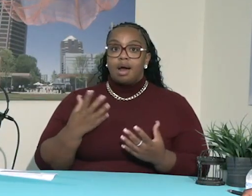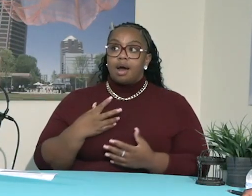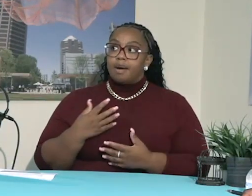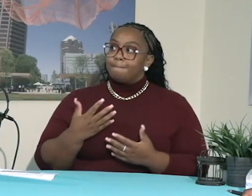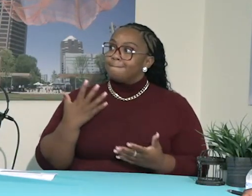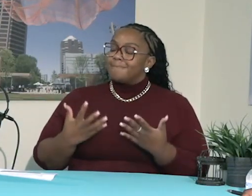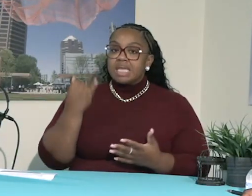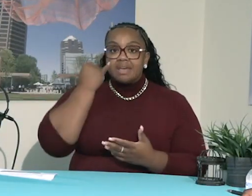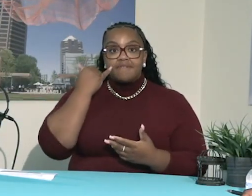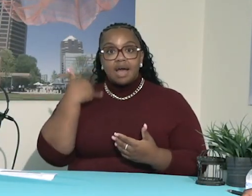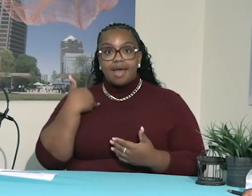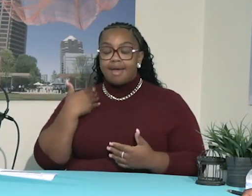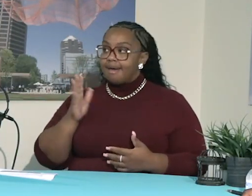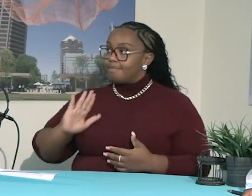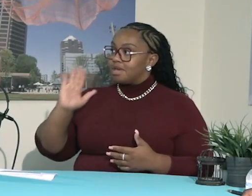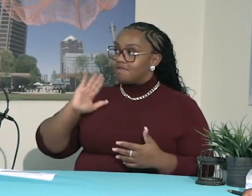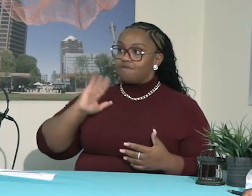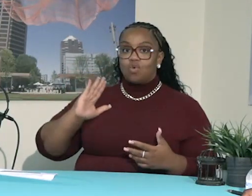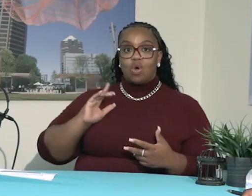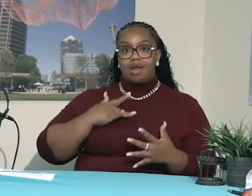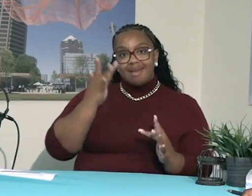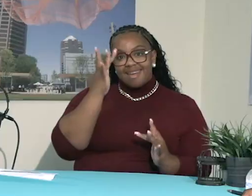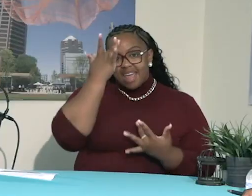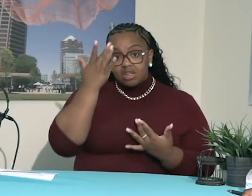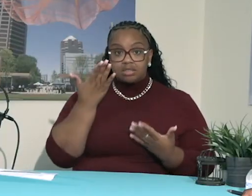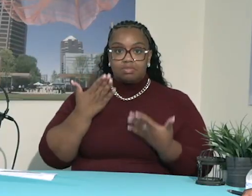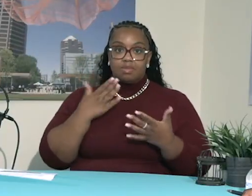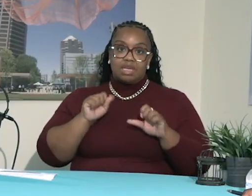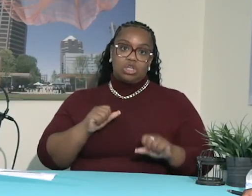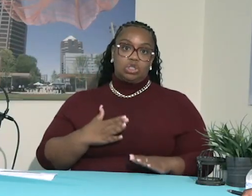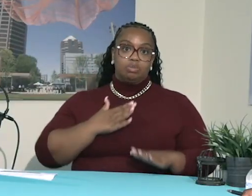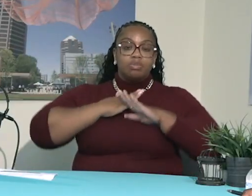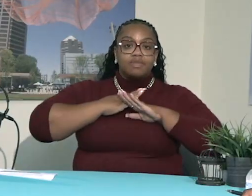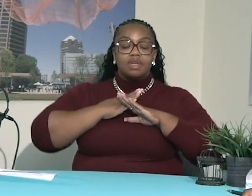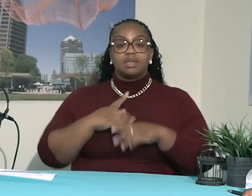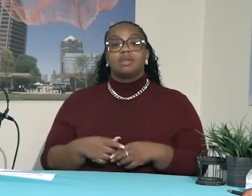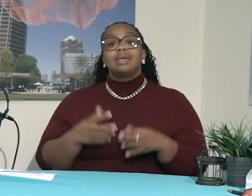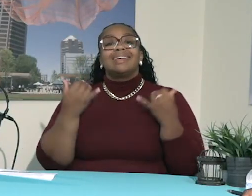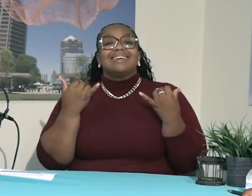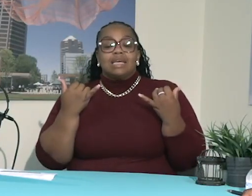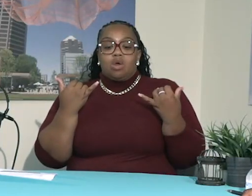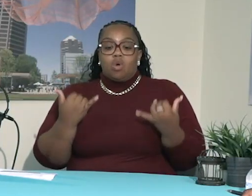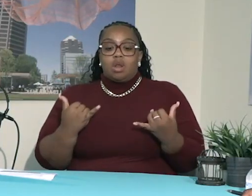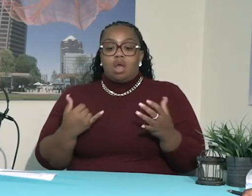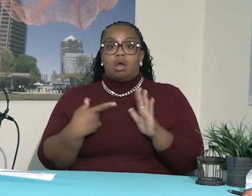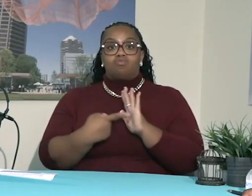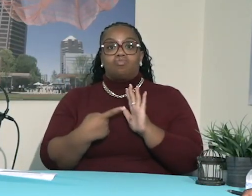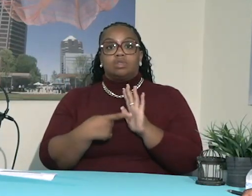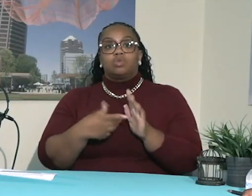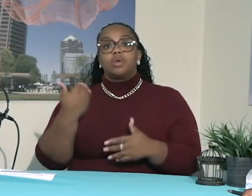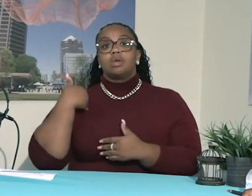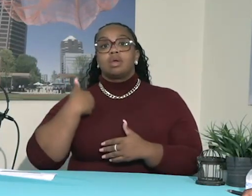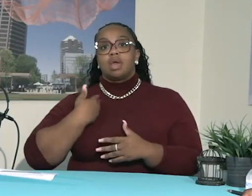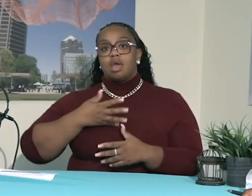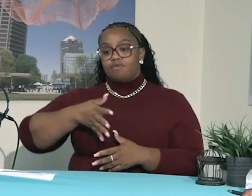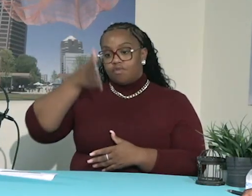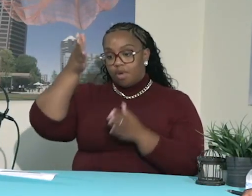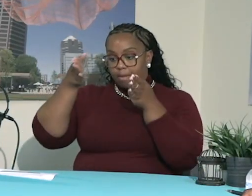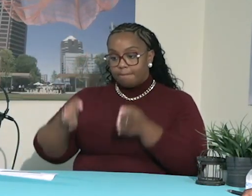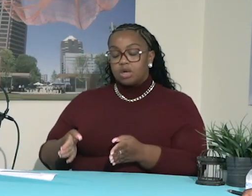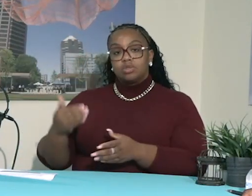illnesses that they currently have. We have one gentleman in particular who currently has kidney failure. Well, he was taking his